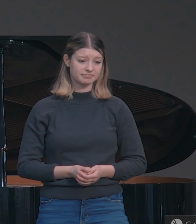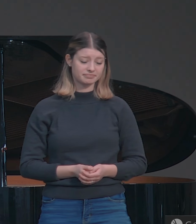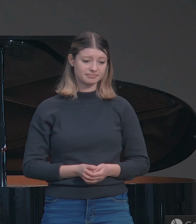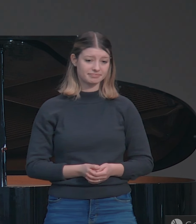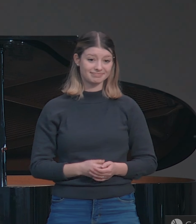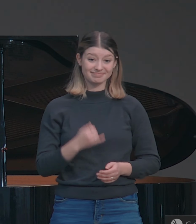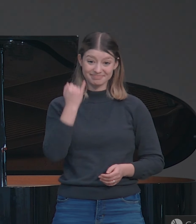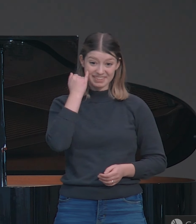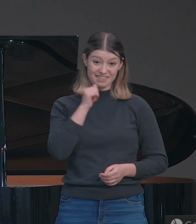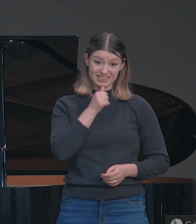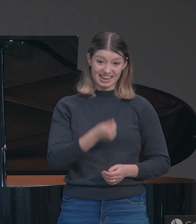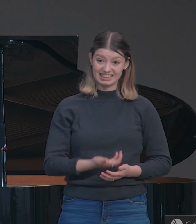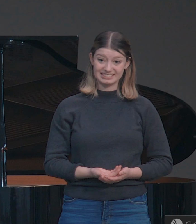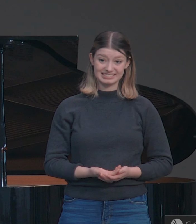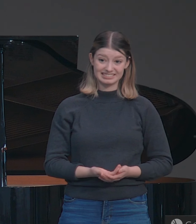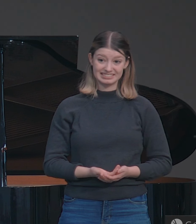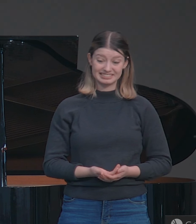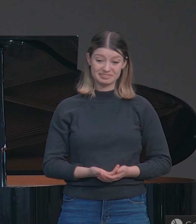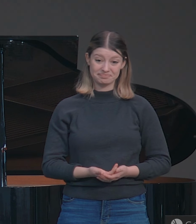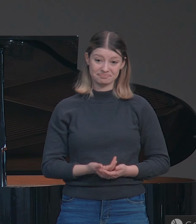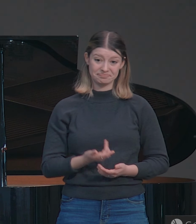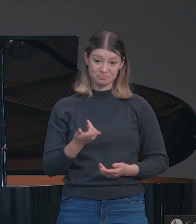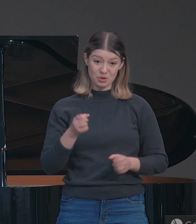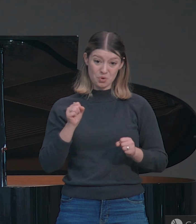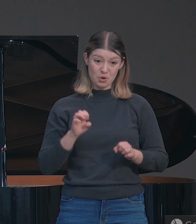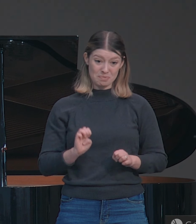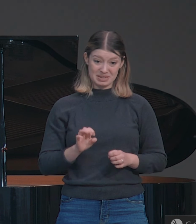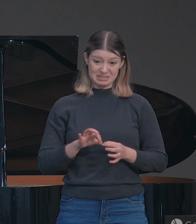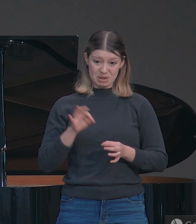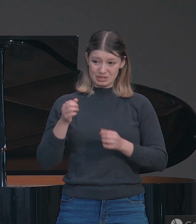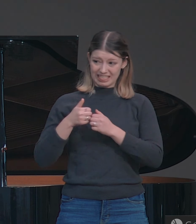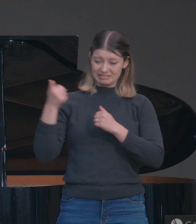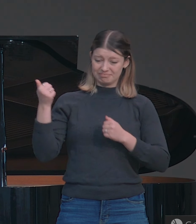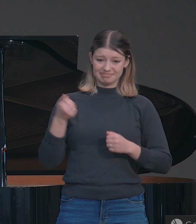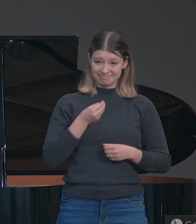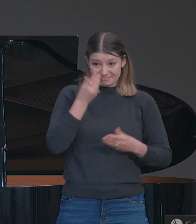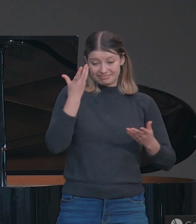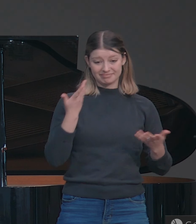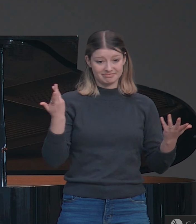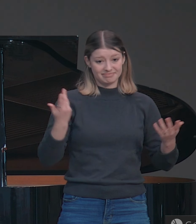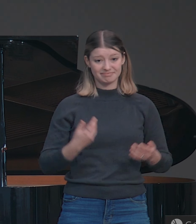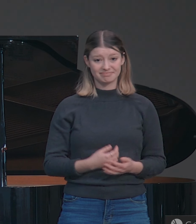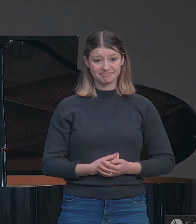If not, maybe you are spiritually indifferent.